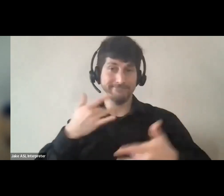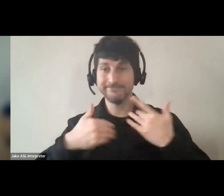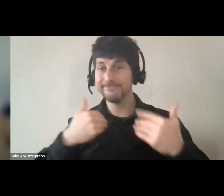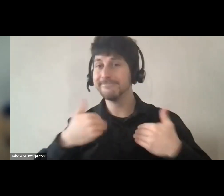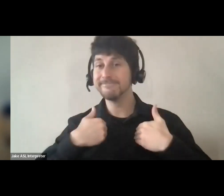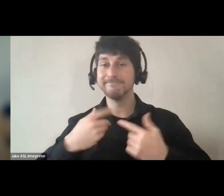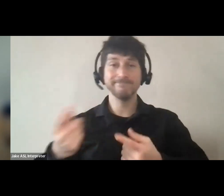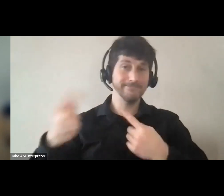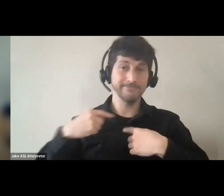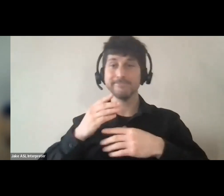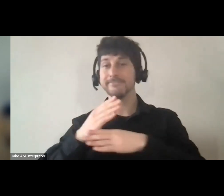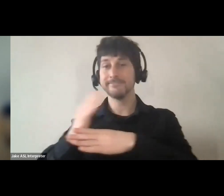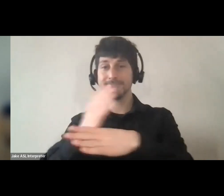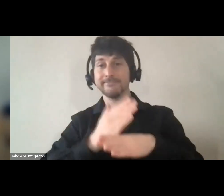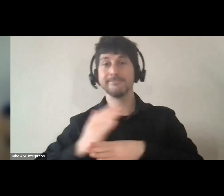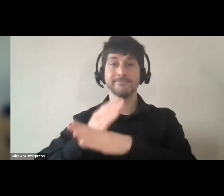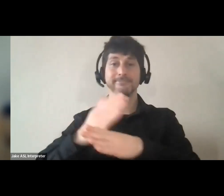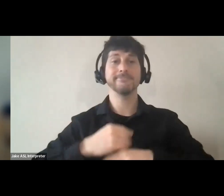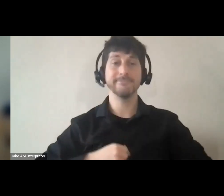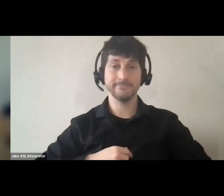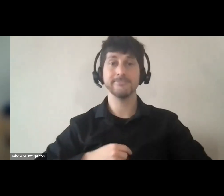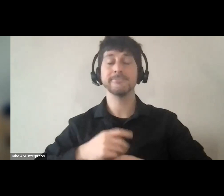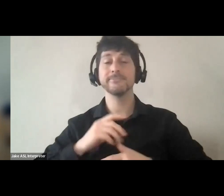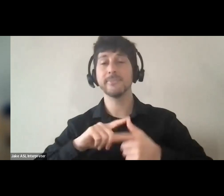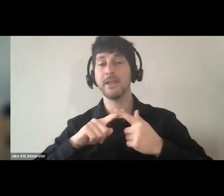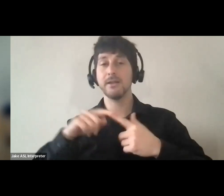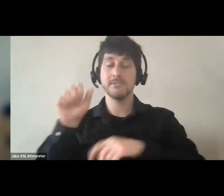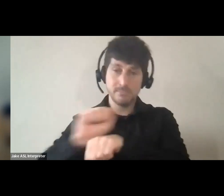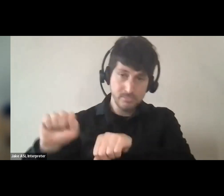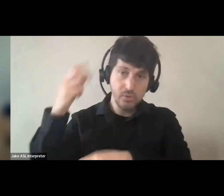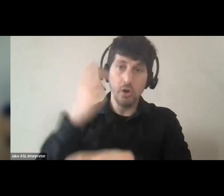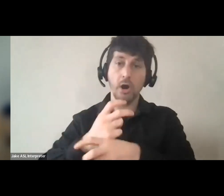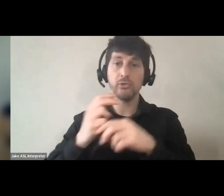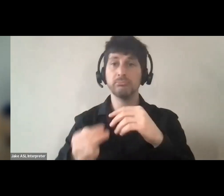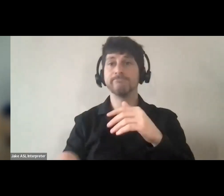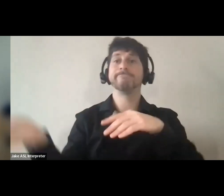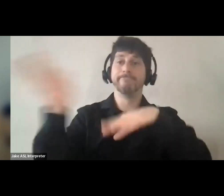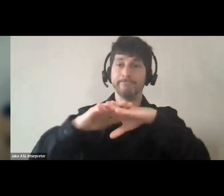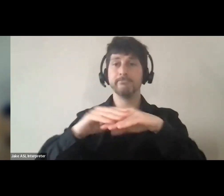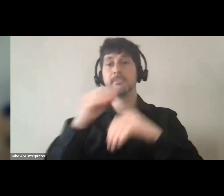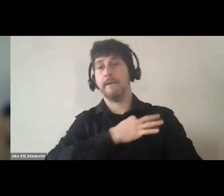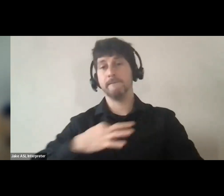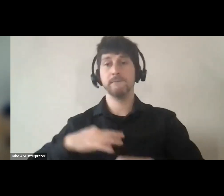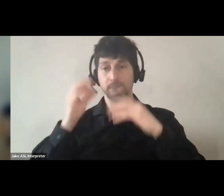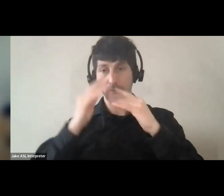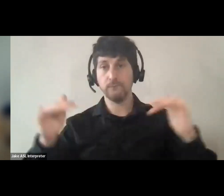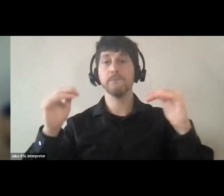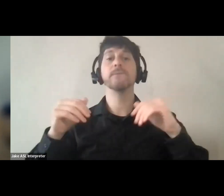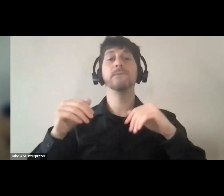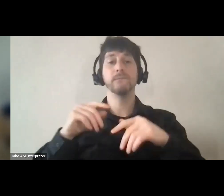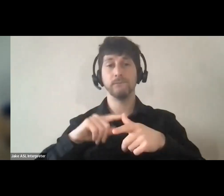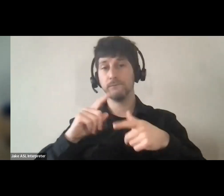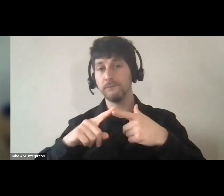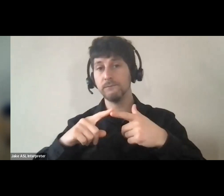some of the things they've learned along the way and how they've worked hard to diversify their staff and make that a place where